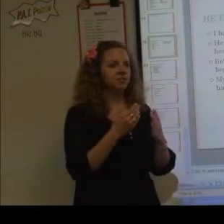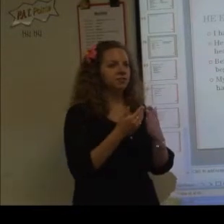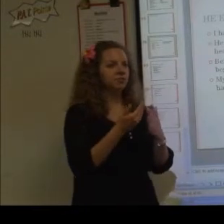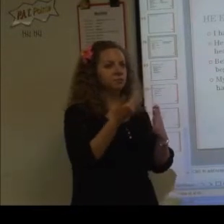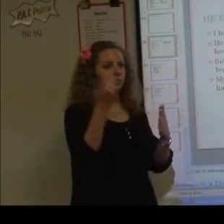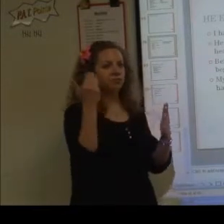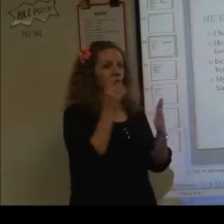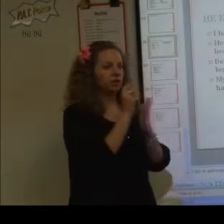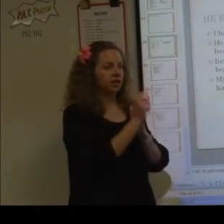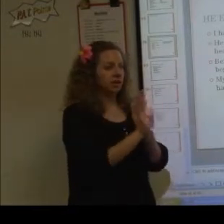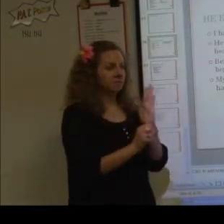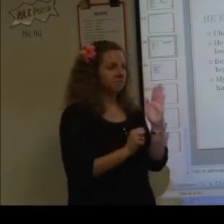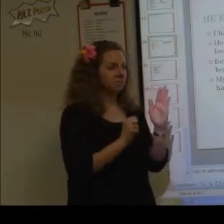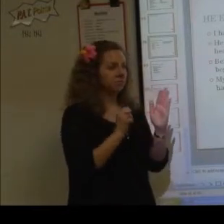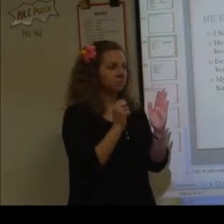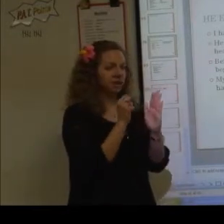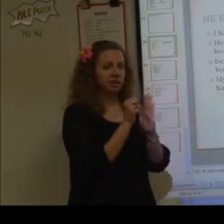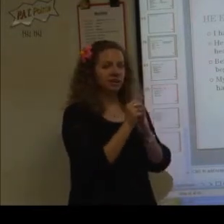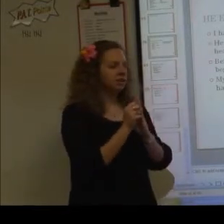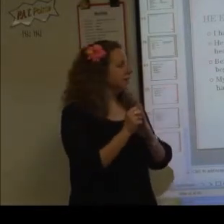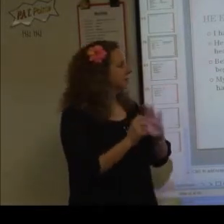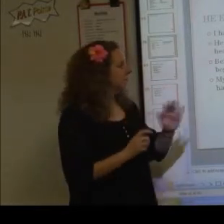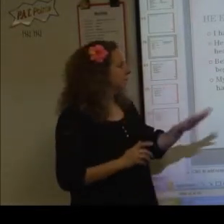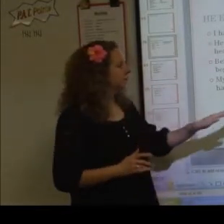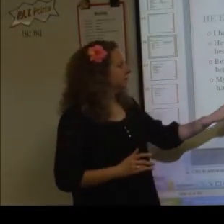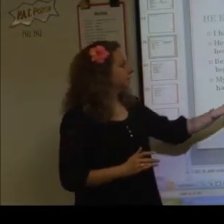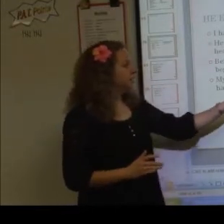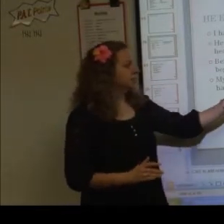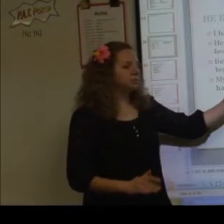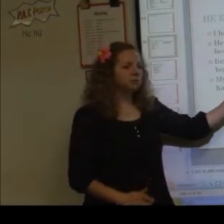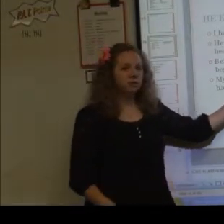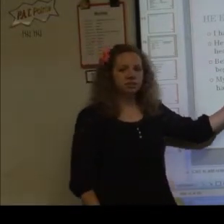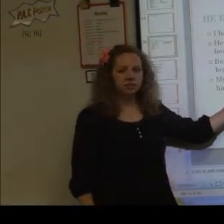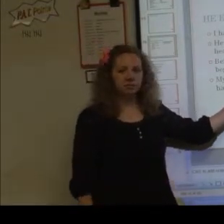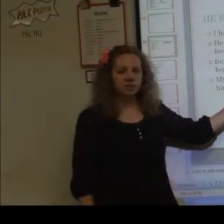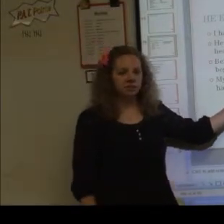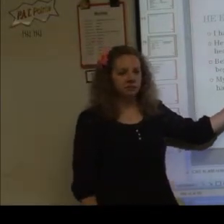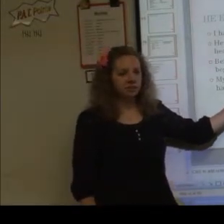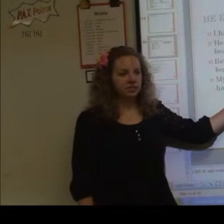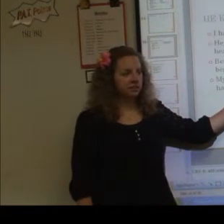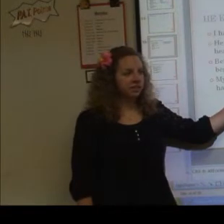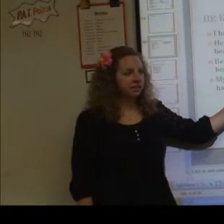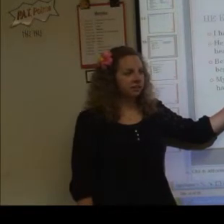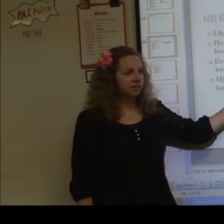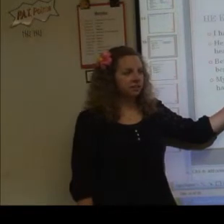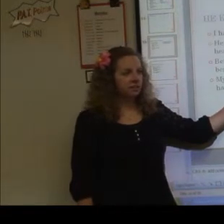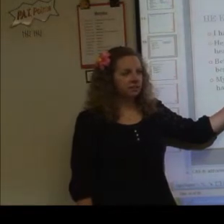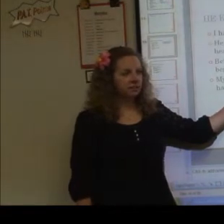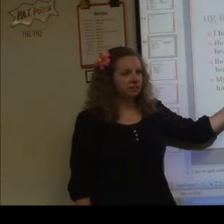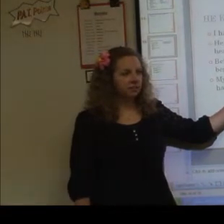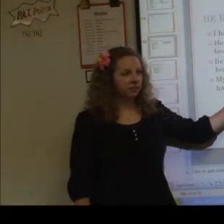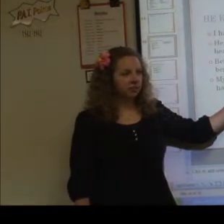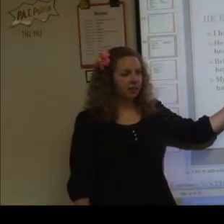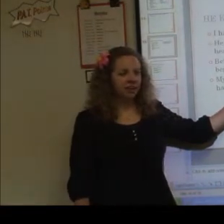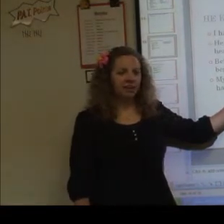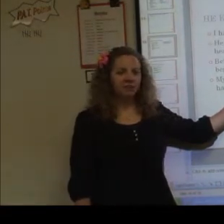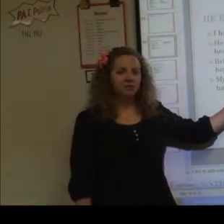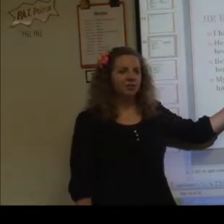of before time. Okay. How about this? Is this referring to something like recently? Okay. If it's